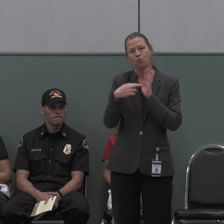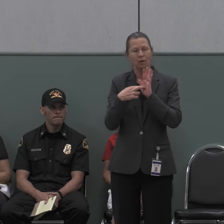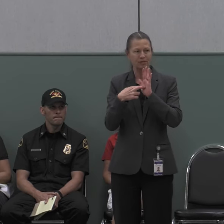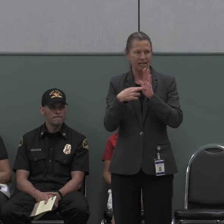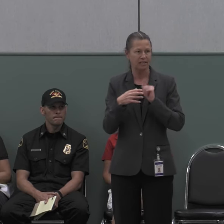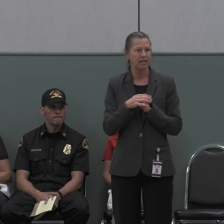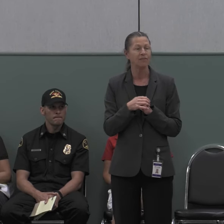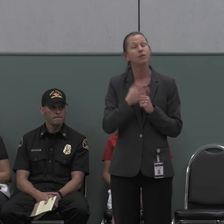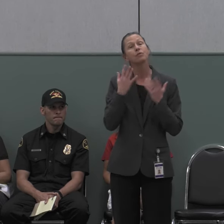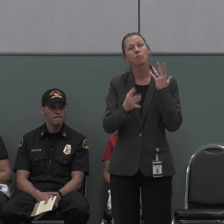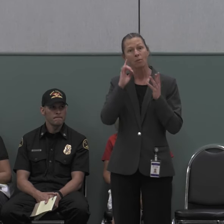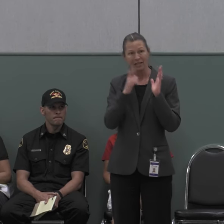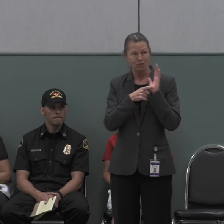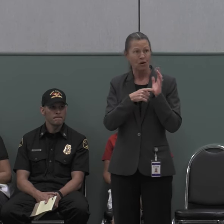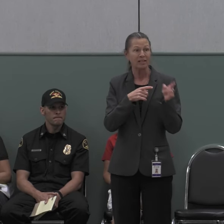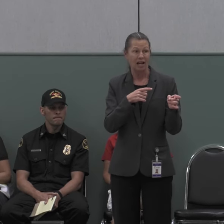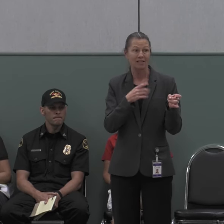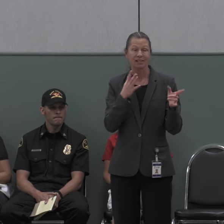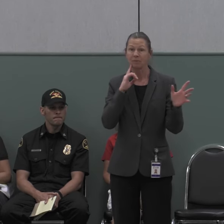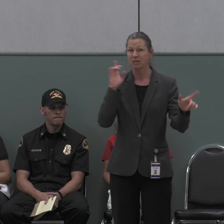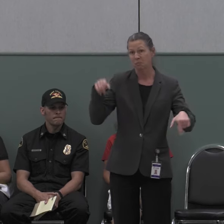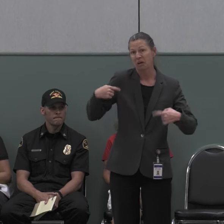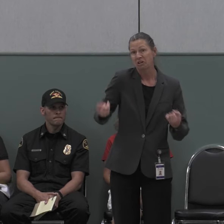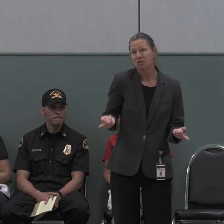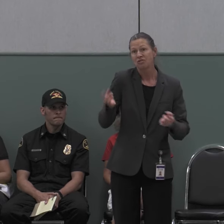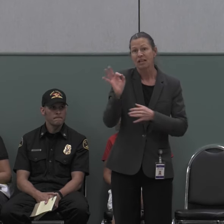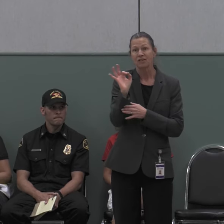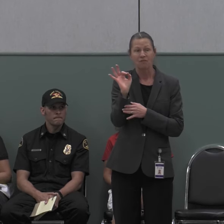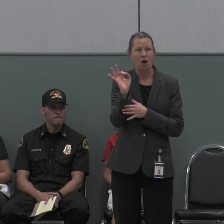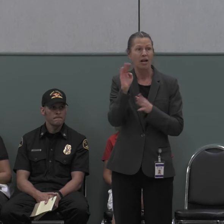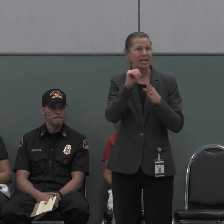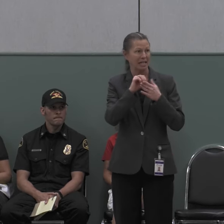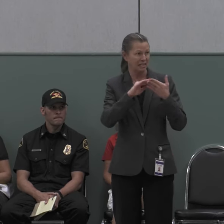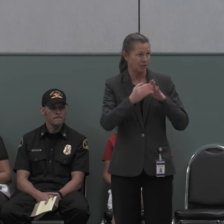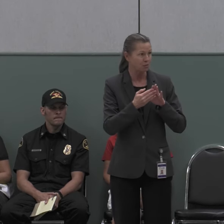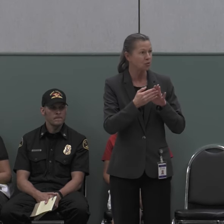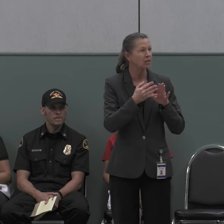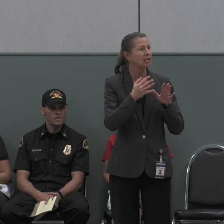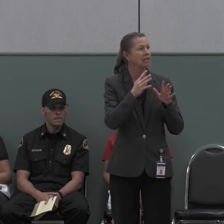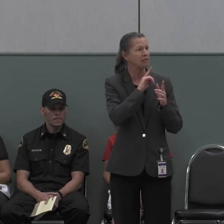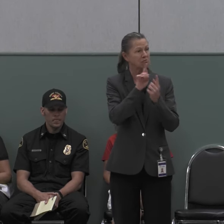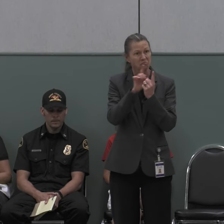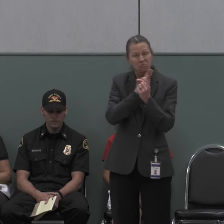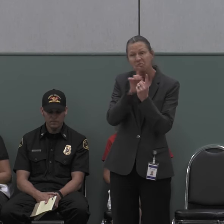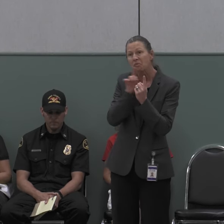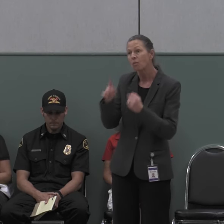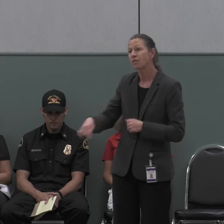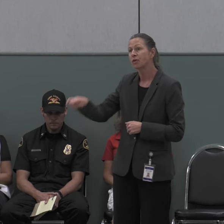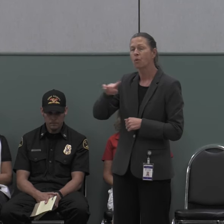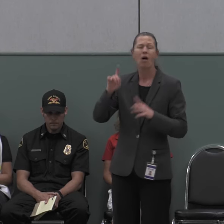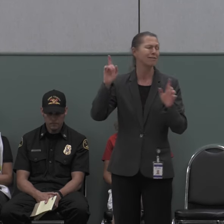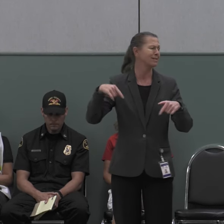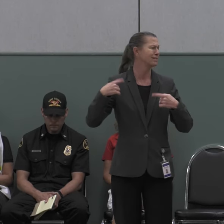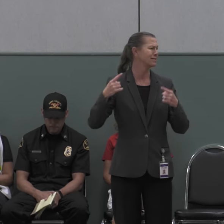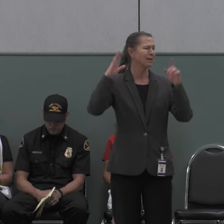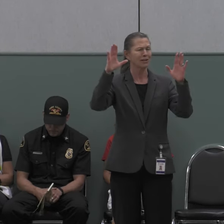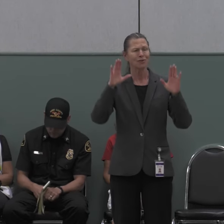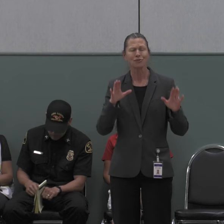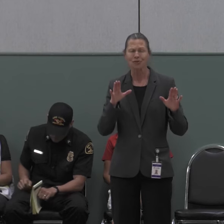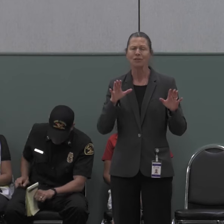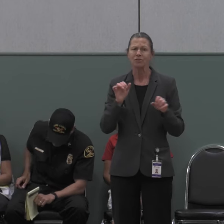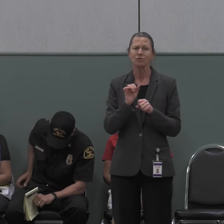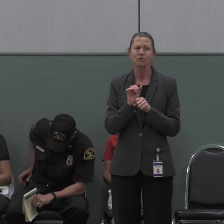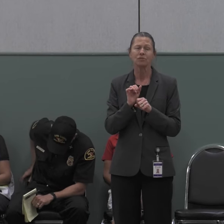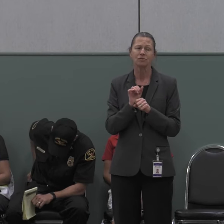recognized him. He's been here since Friday. Been in the community, been with you all, and he has done a good job. We want to start